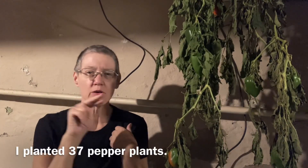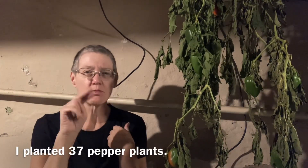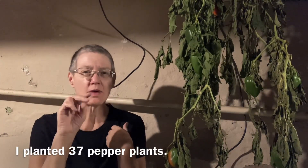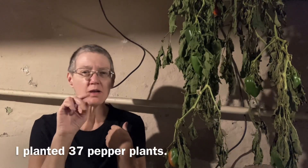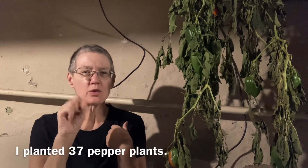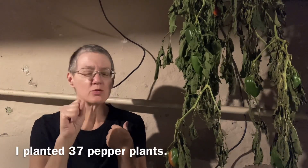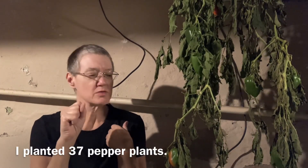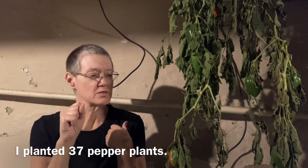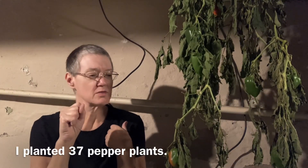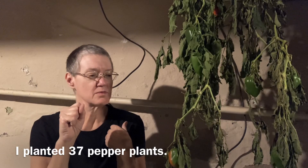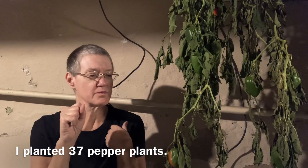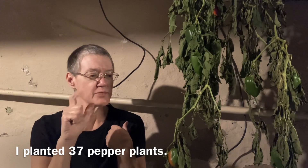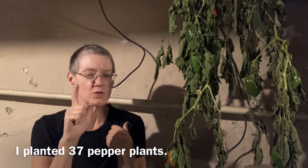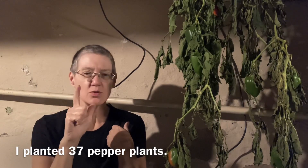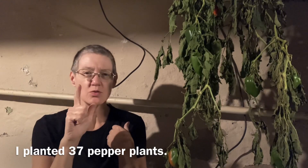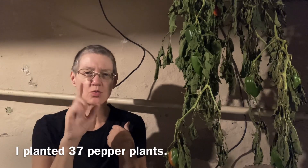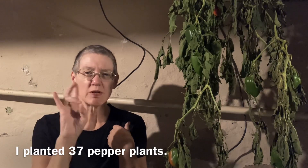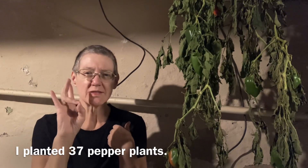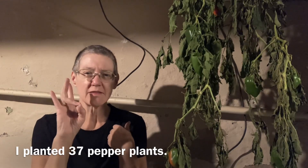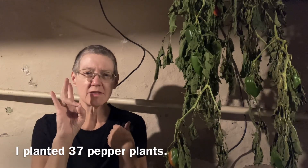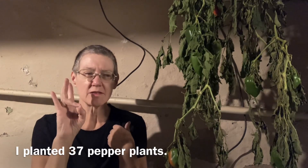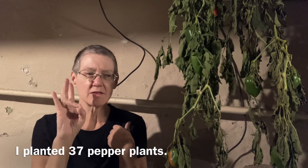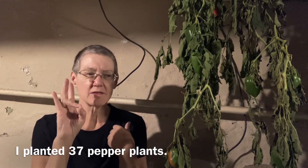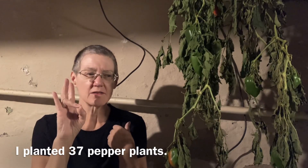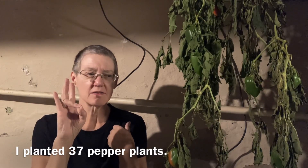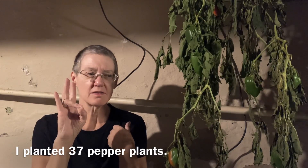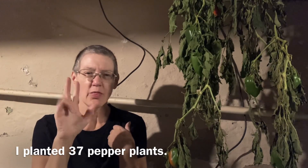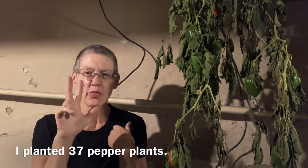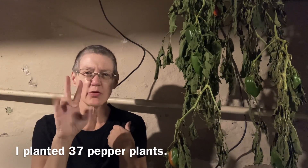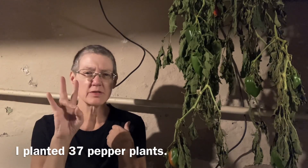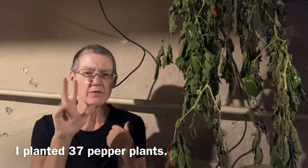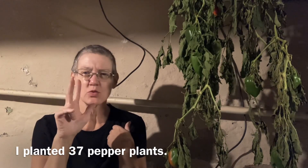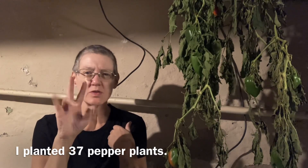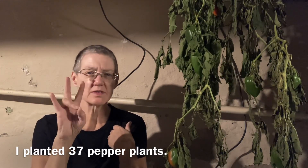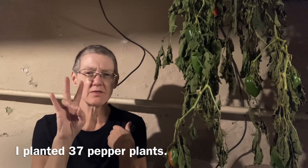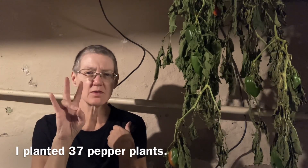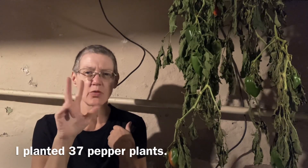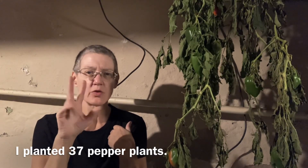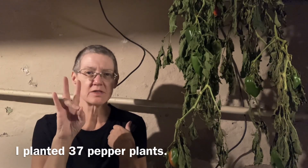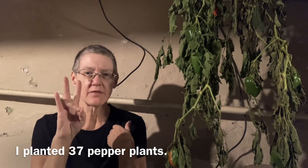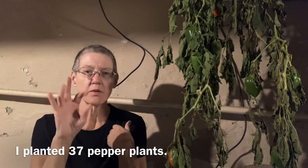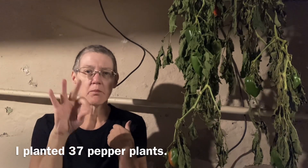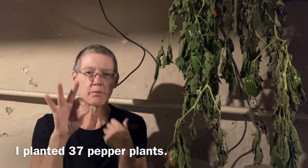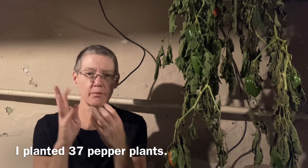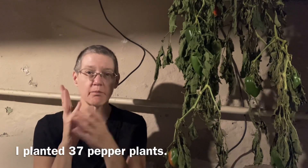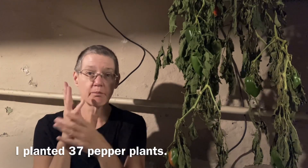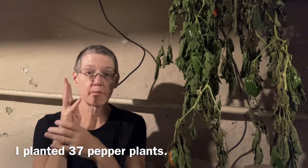I think I had, I have to go back and look at my notes, either 27 or 37 pepper plants.